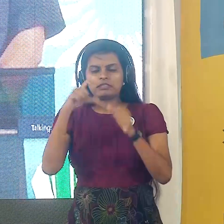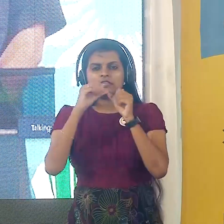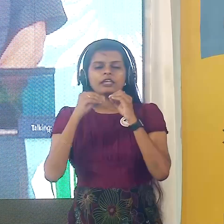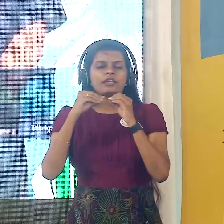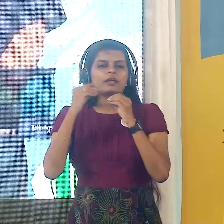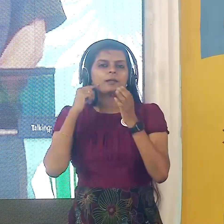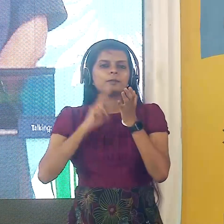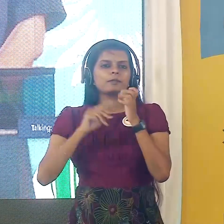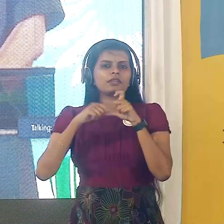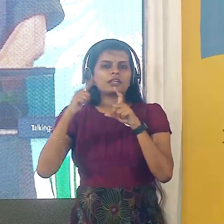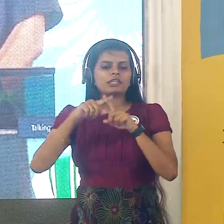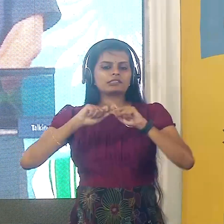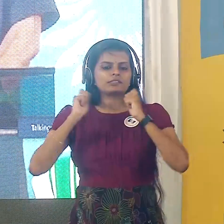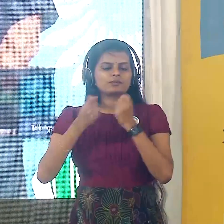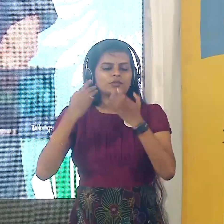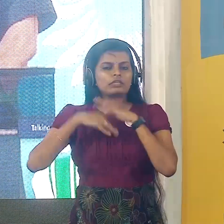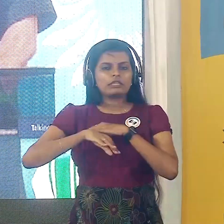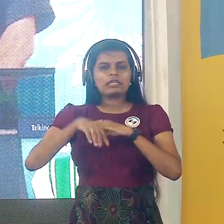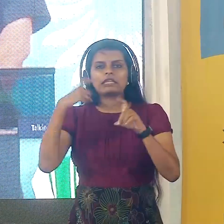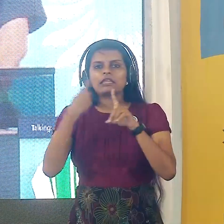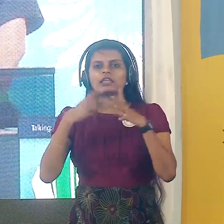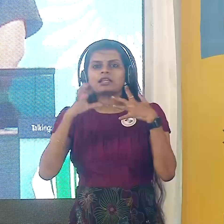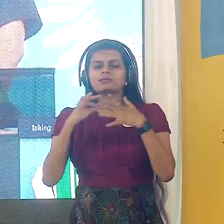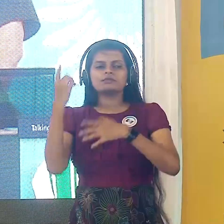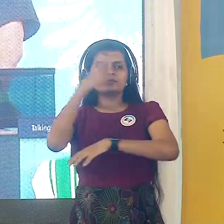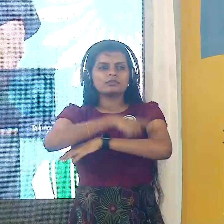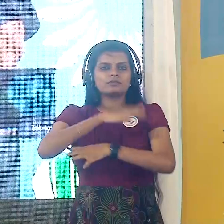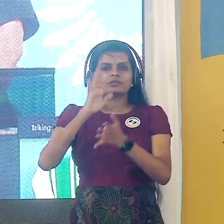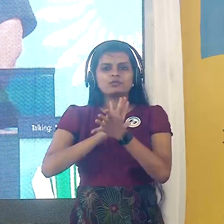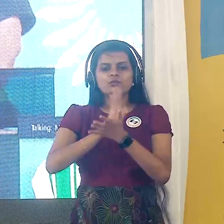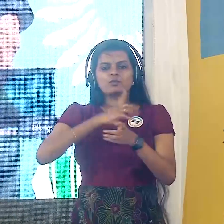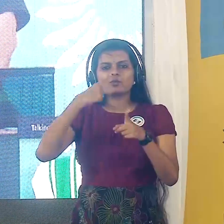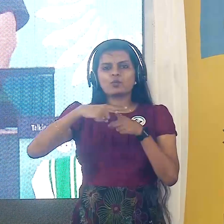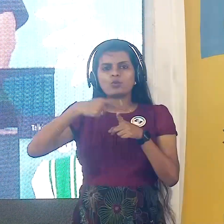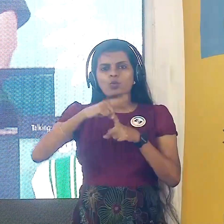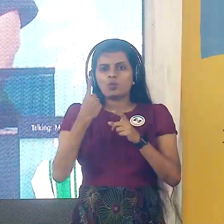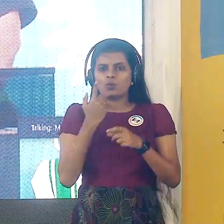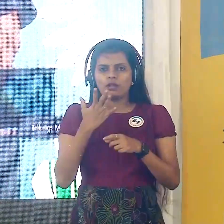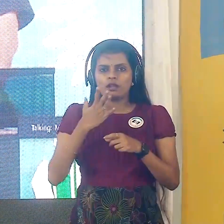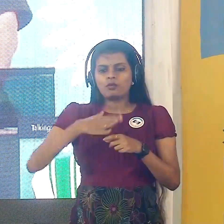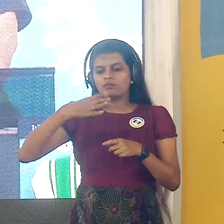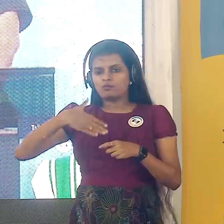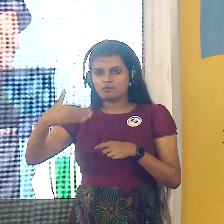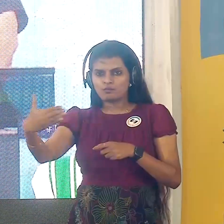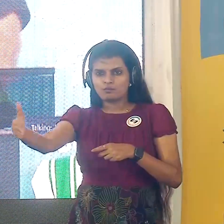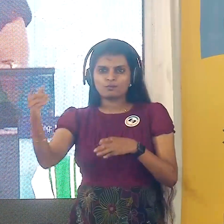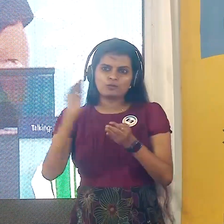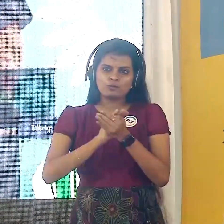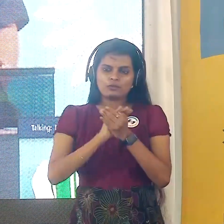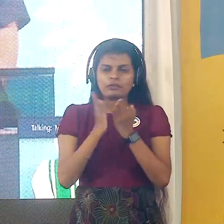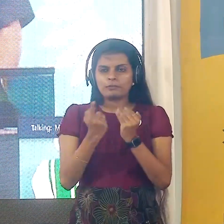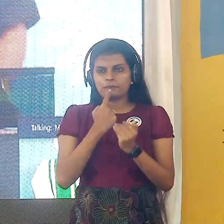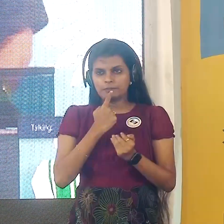that we don't see Keraleeyam only as an expenditure, but as an investment in the future. And that's